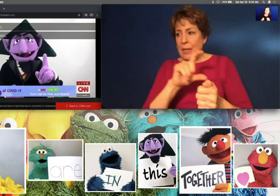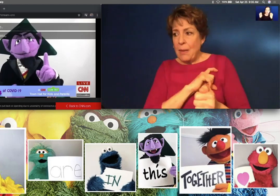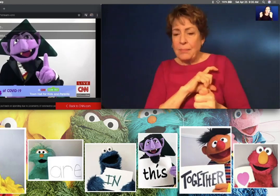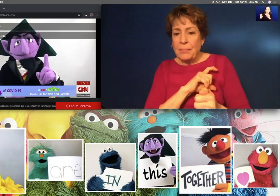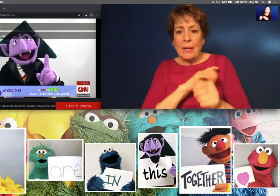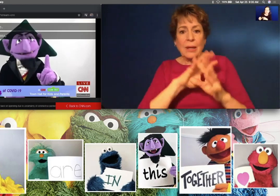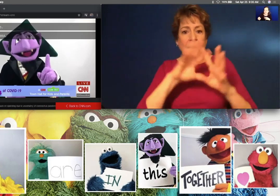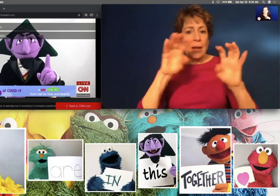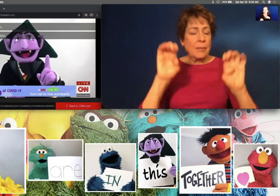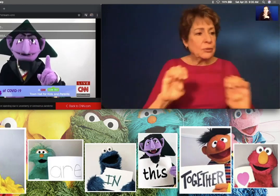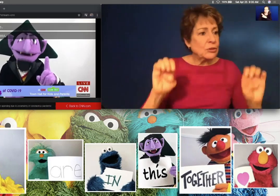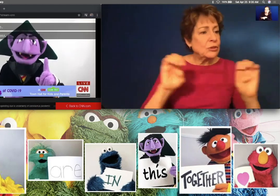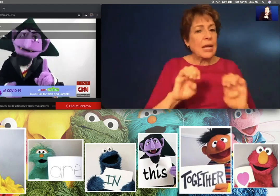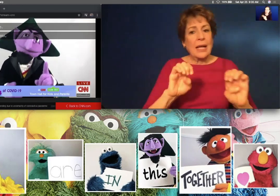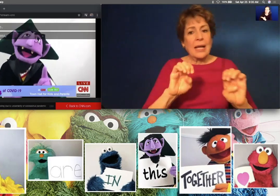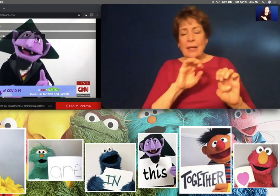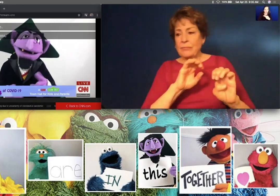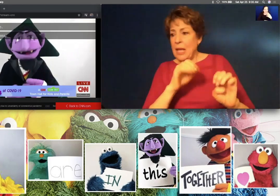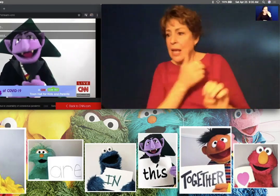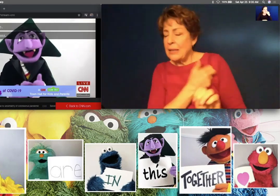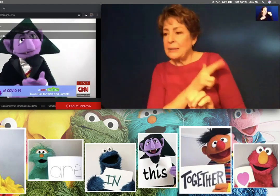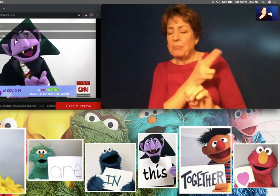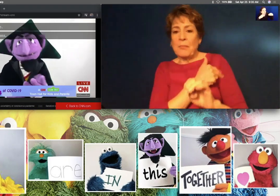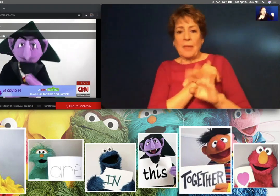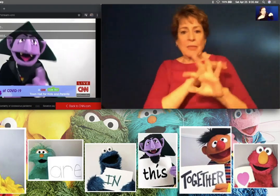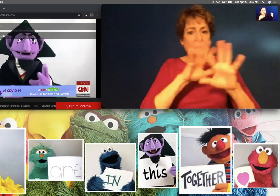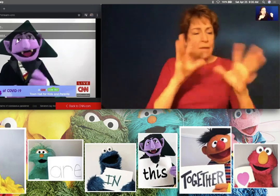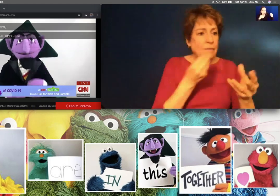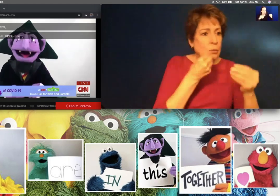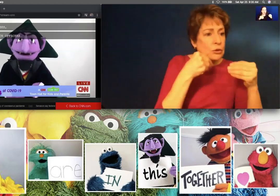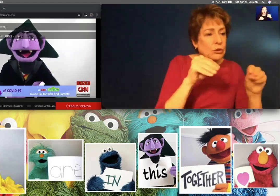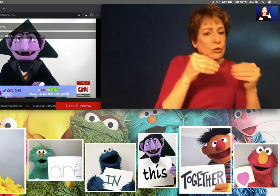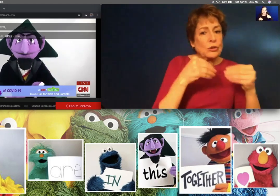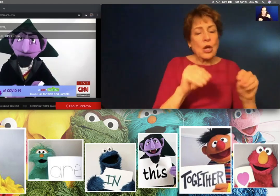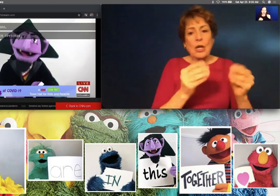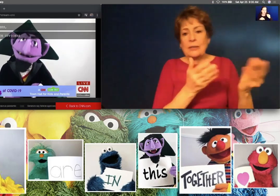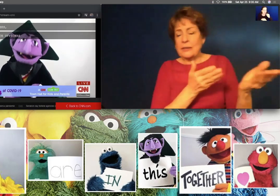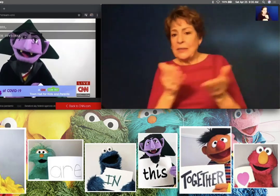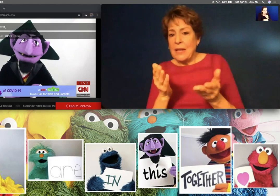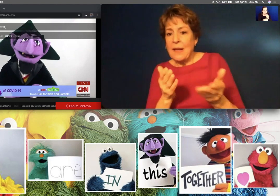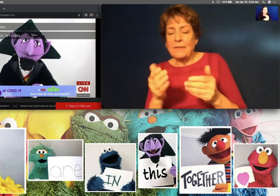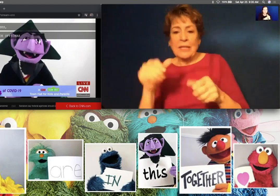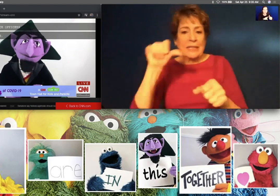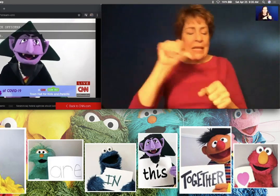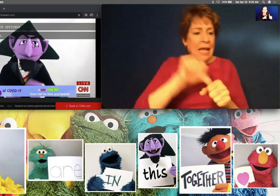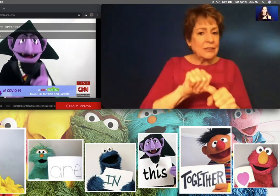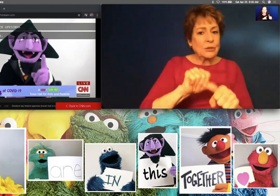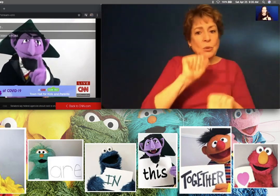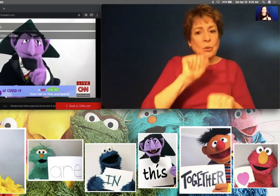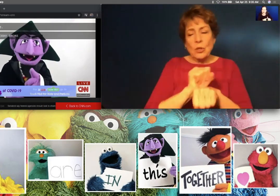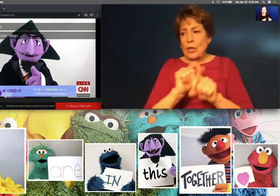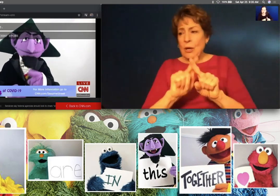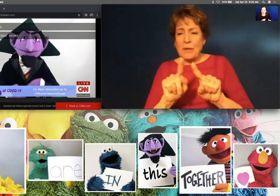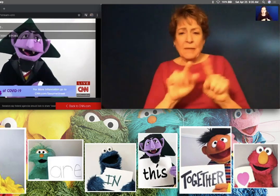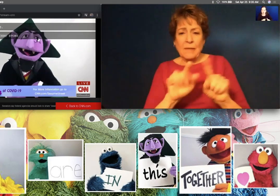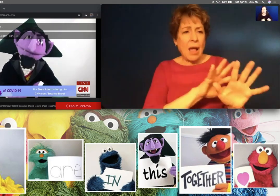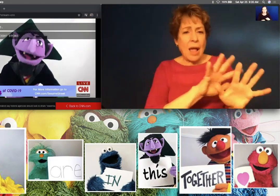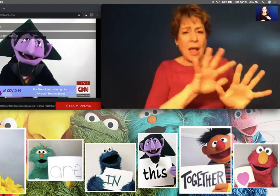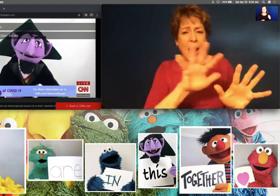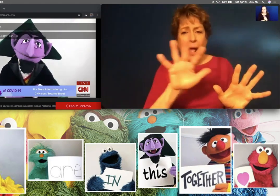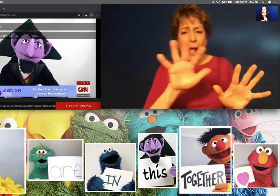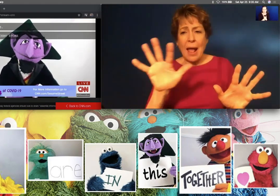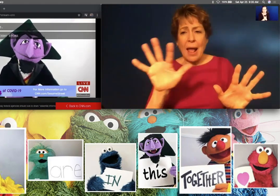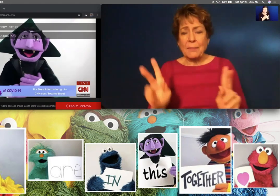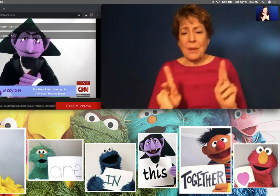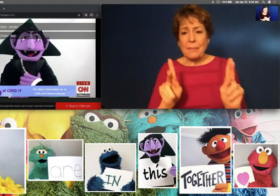forget the grocery store workers, trash collectors, and countless others. We are so lucky to count on